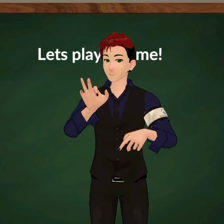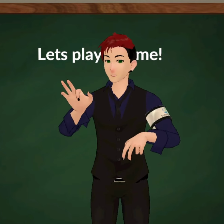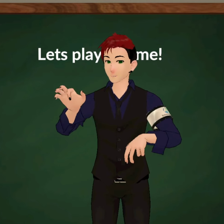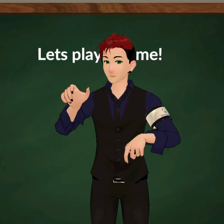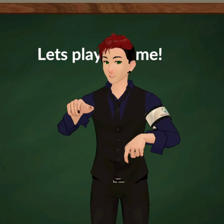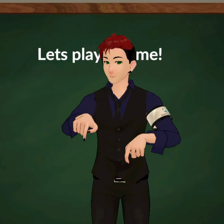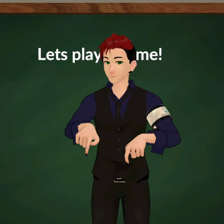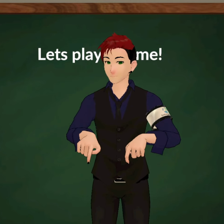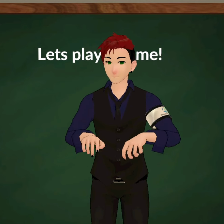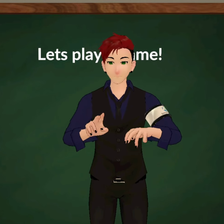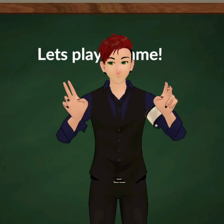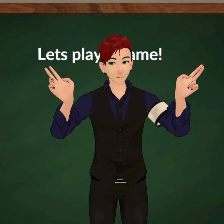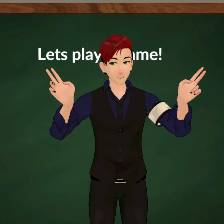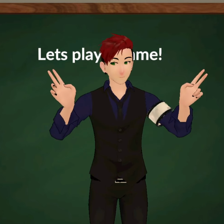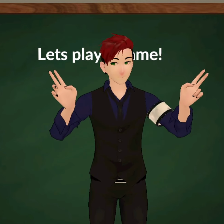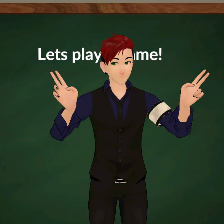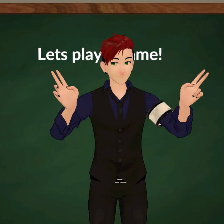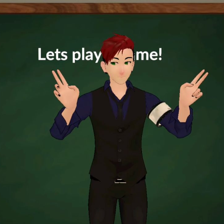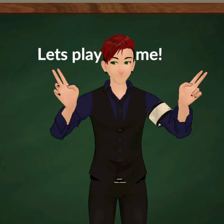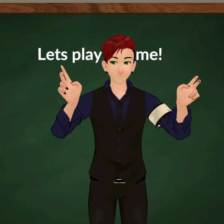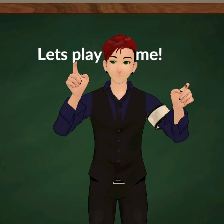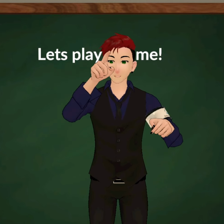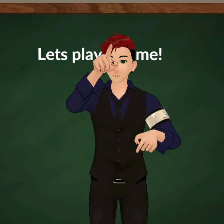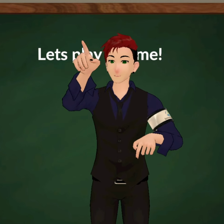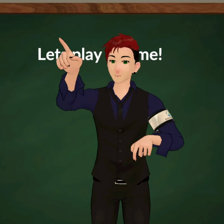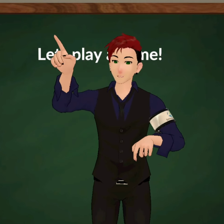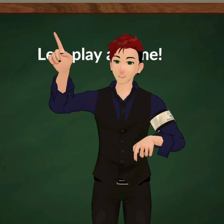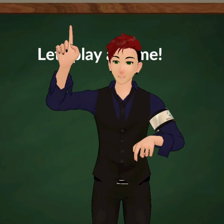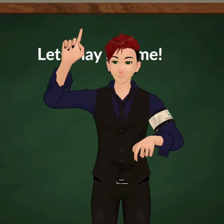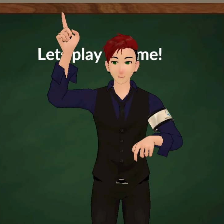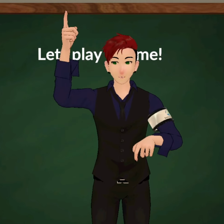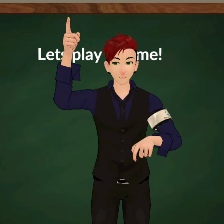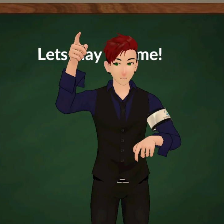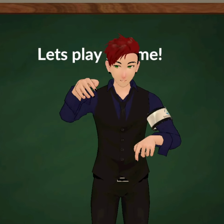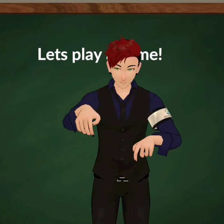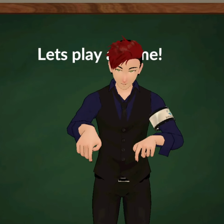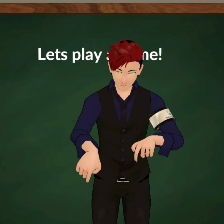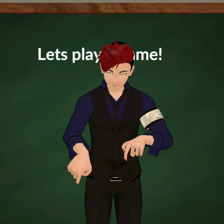to spell. Okay. Ready? All right, people in the back no. row, are you ready for your first word?